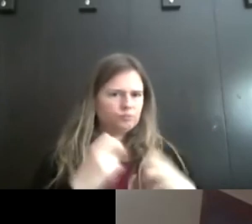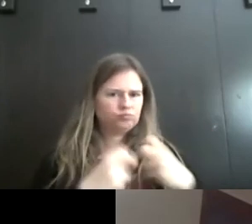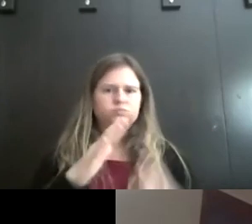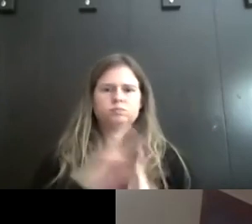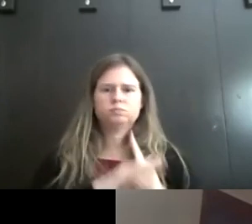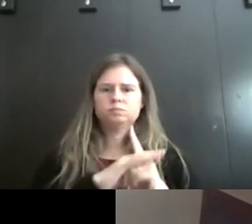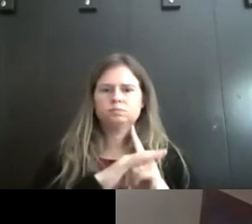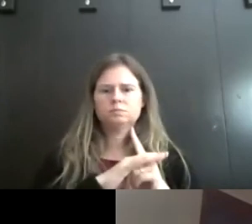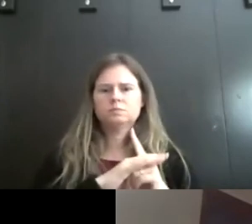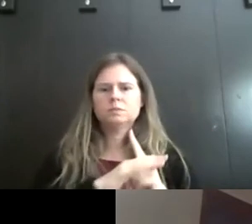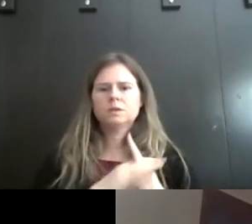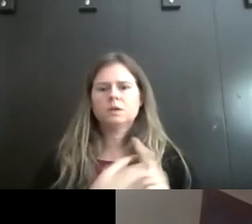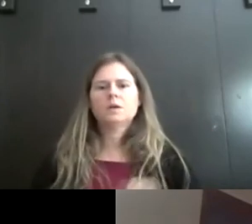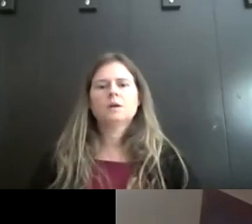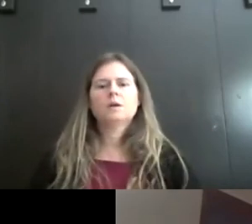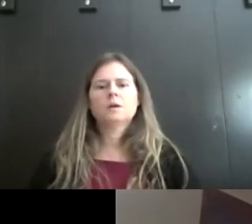with.